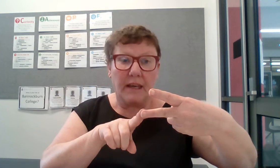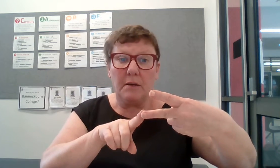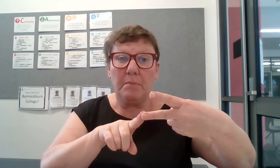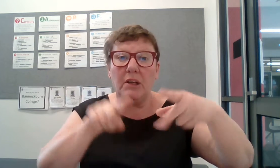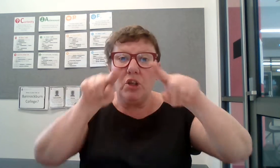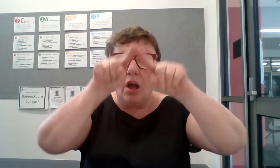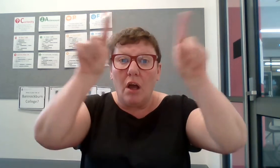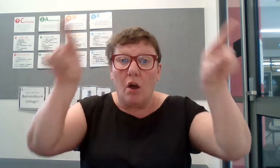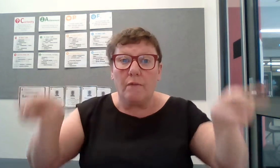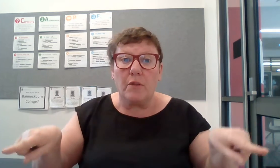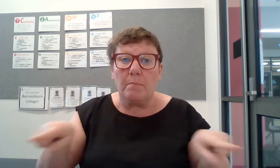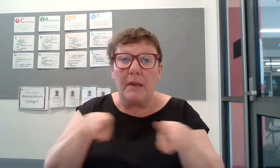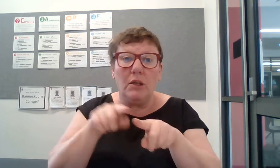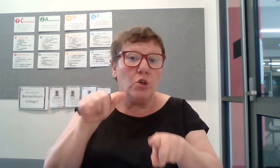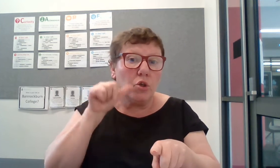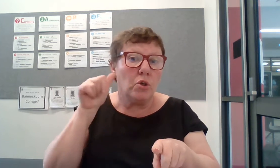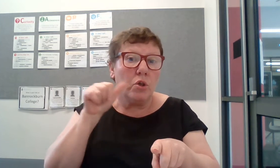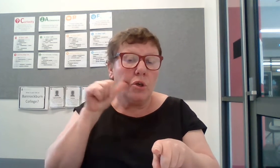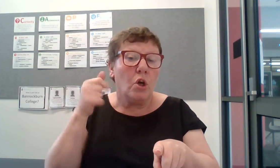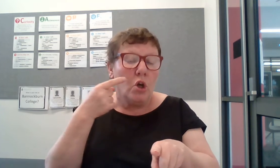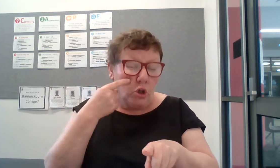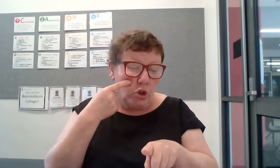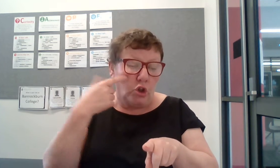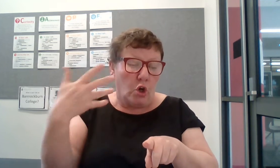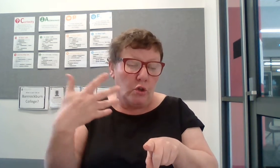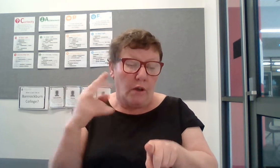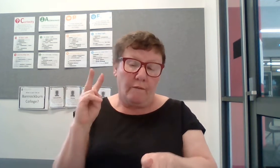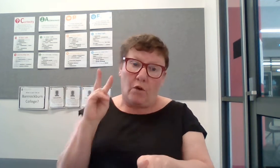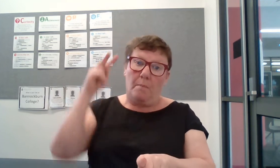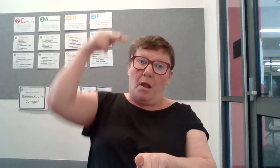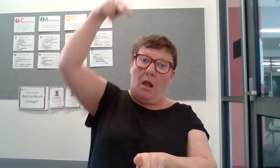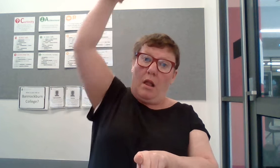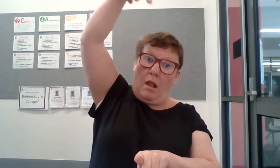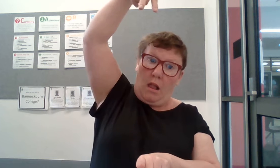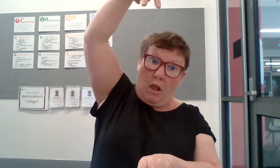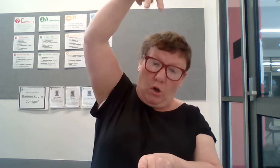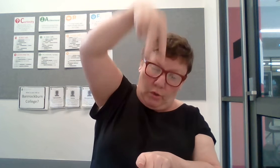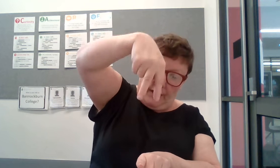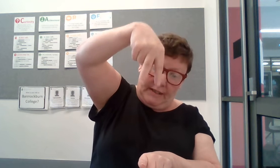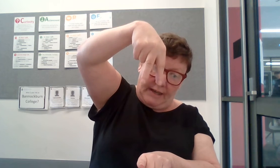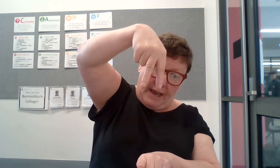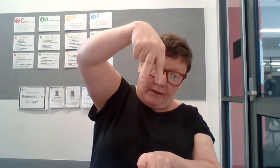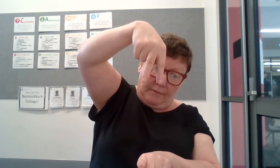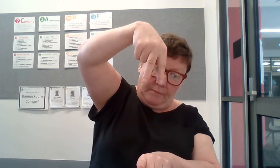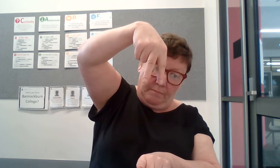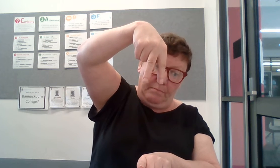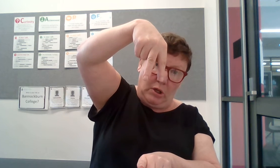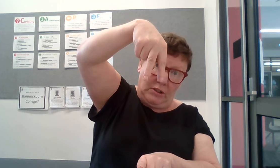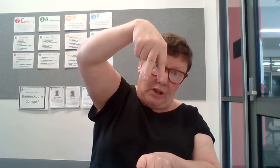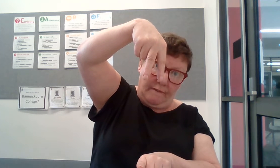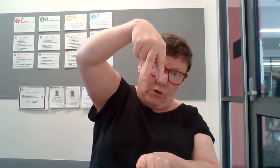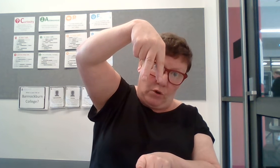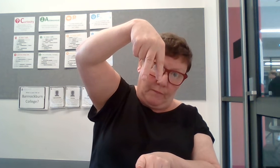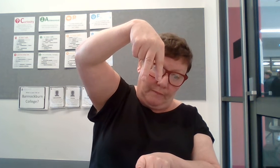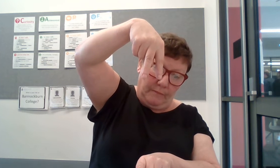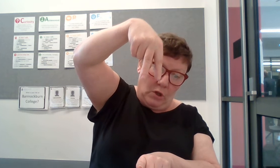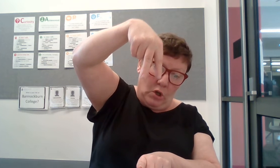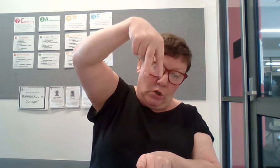second picture of the beach shows from looking down, bird's eye view,